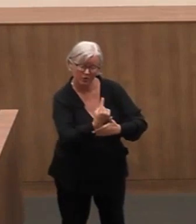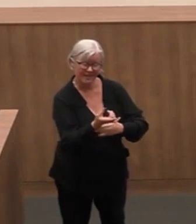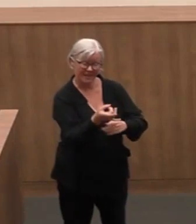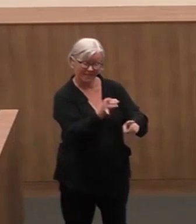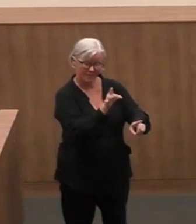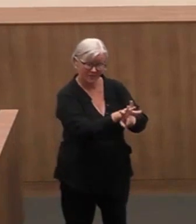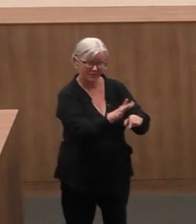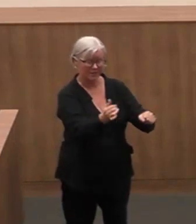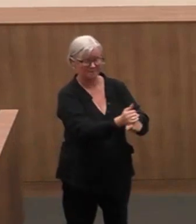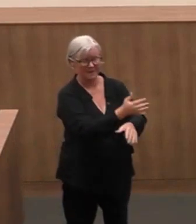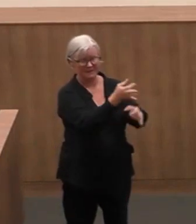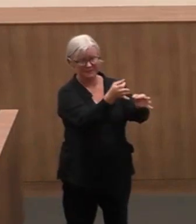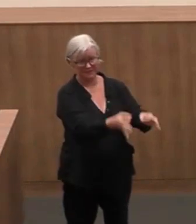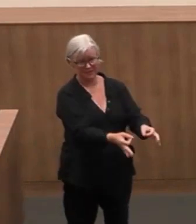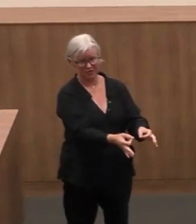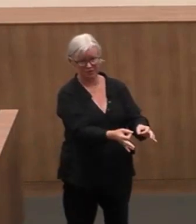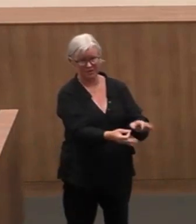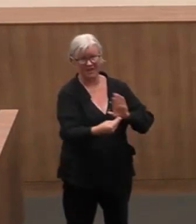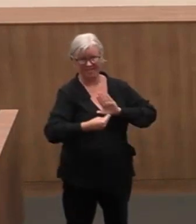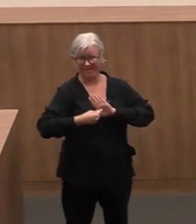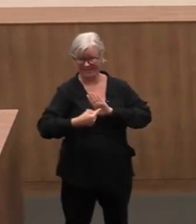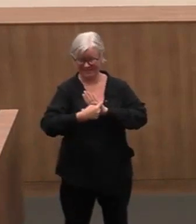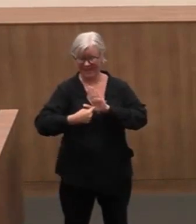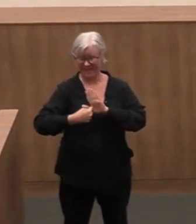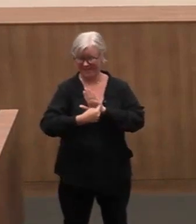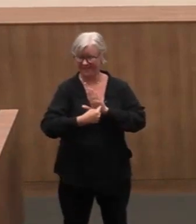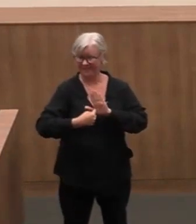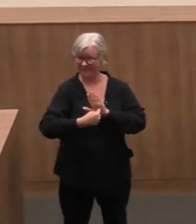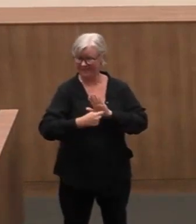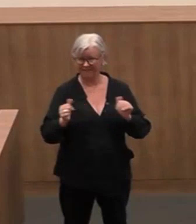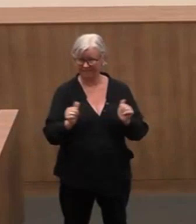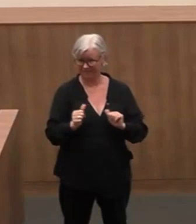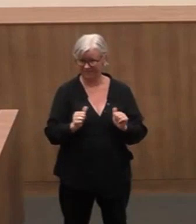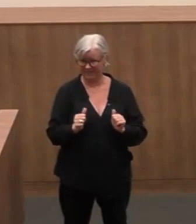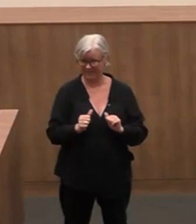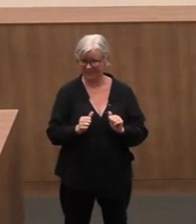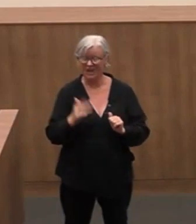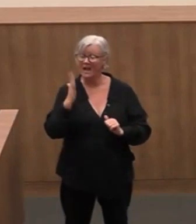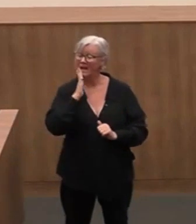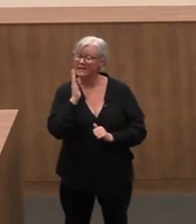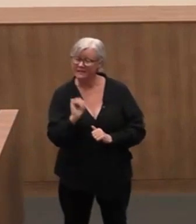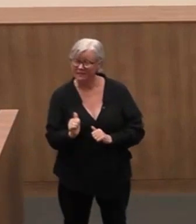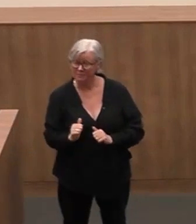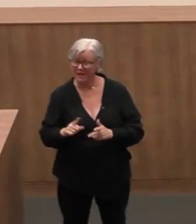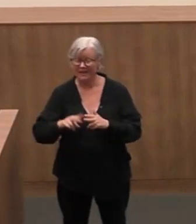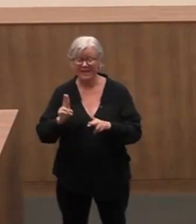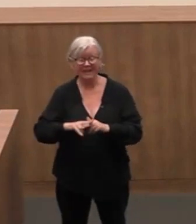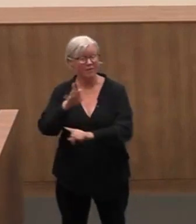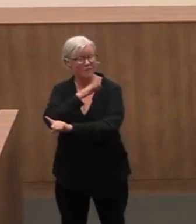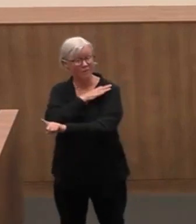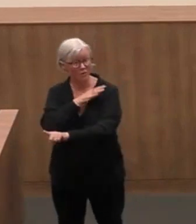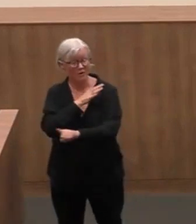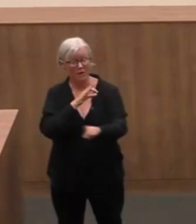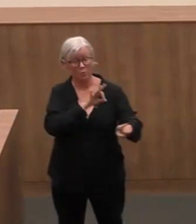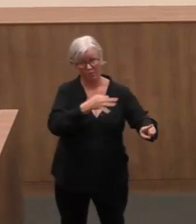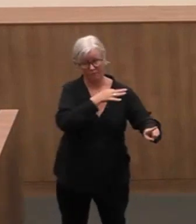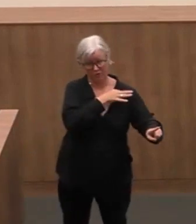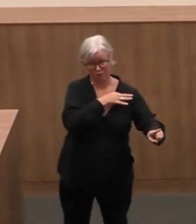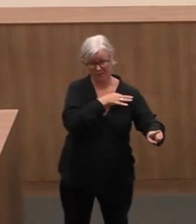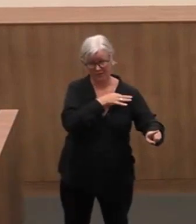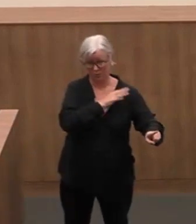actually spelt out in that charter, and that operates regardless of whether someone is involuntary or voluntary. There are a couple